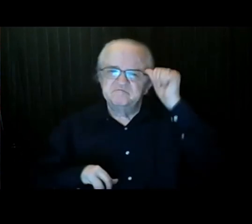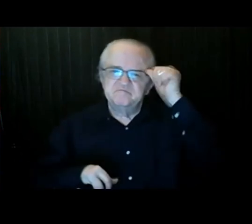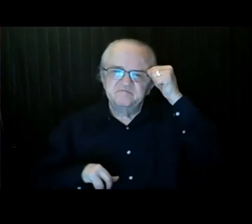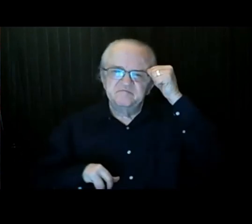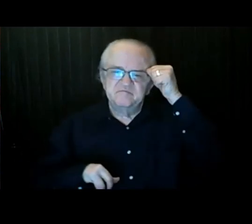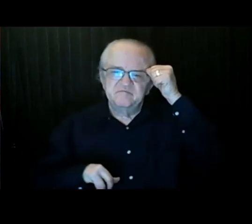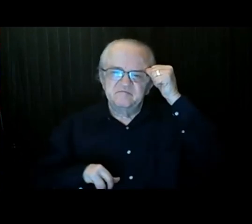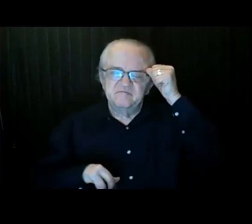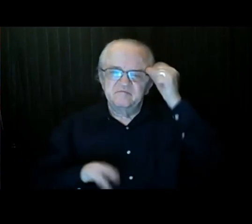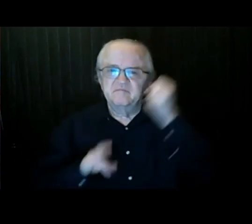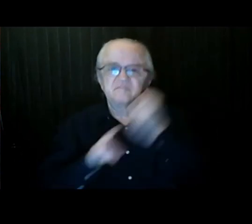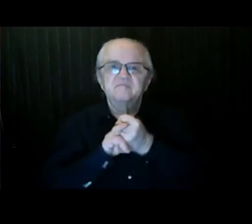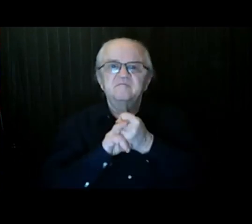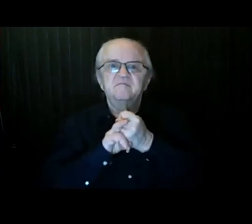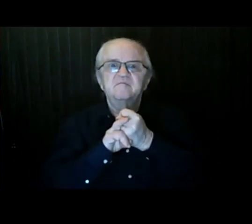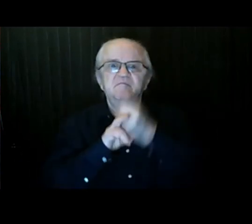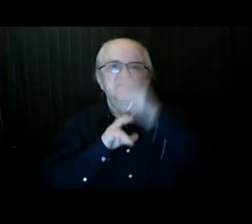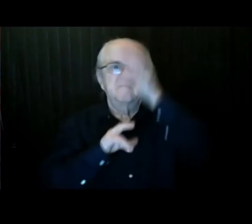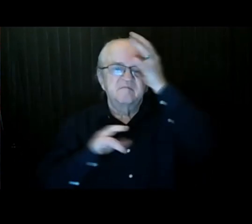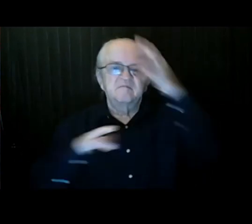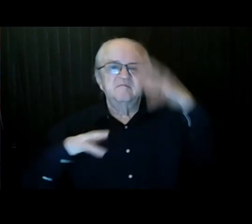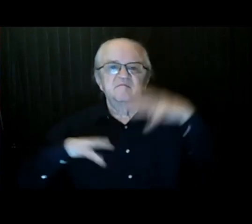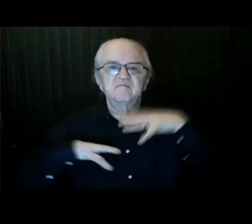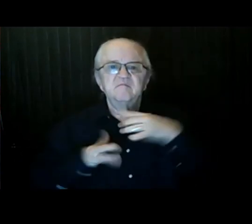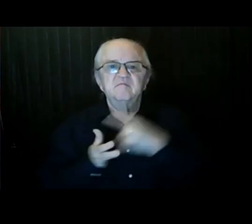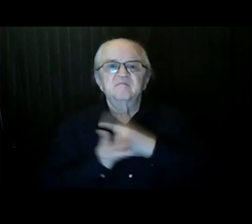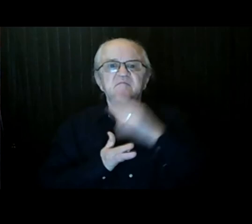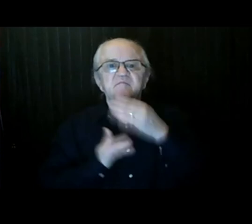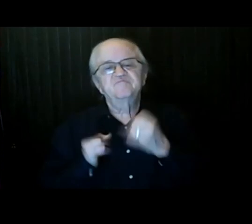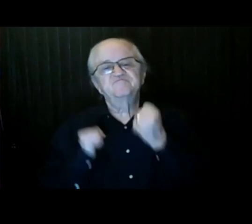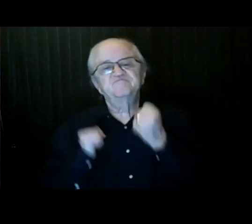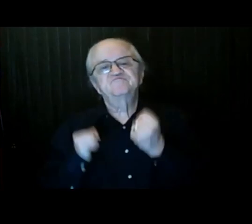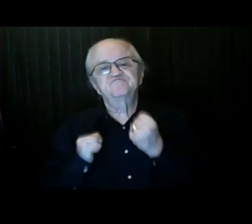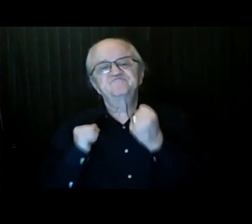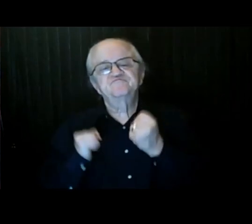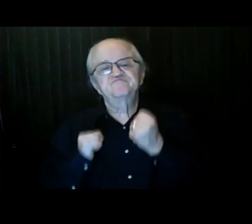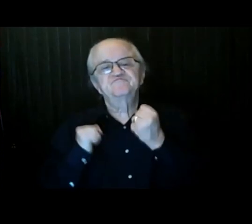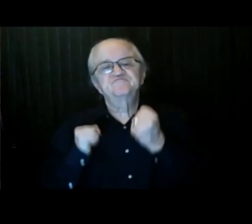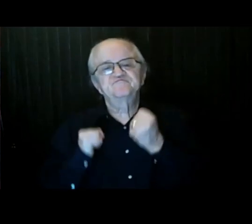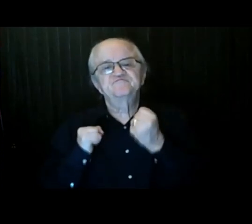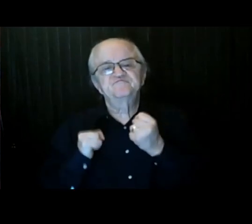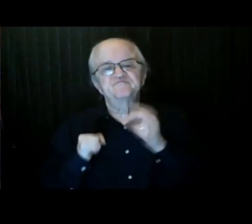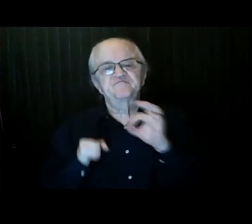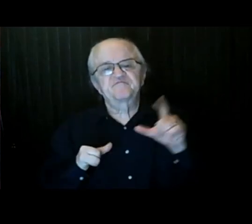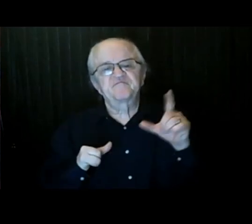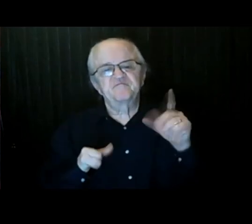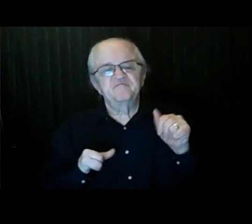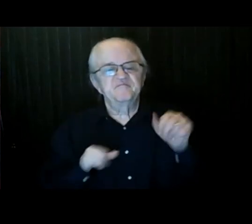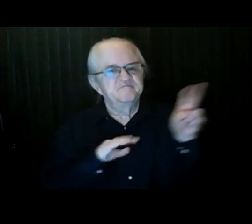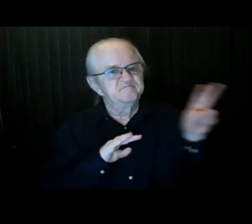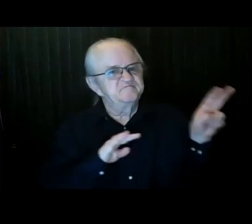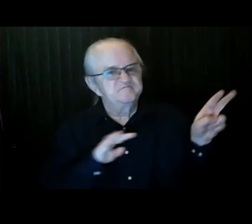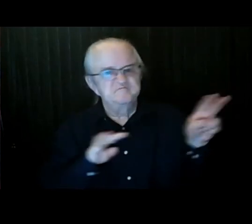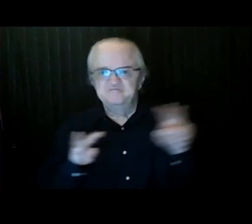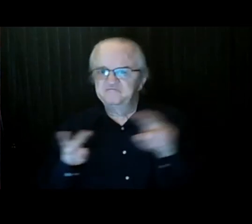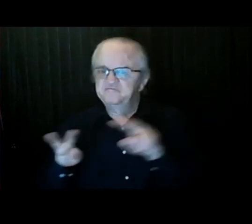a weekend off. We were driving down the coast of Florida and we were kind of checking out our environment. Dad